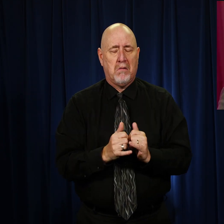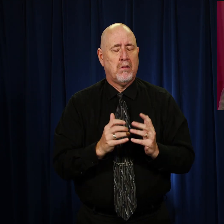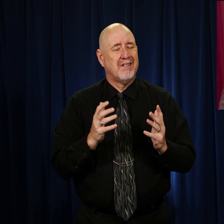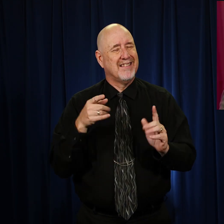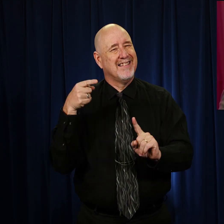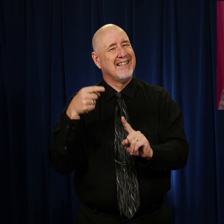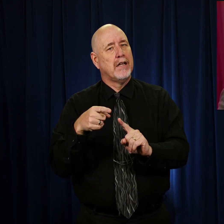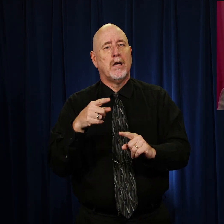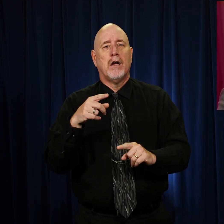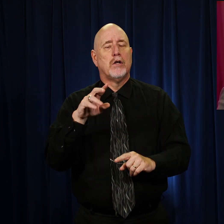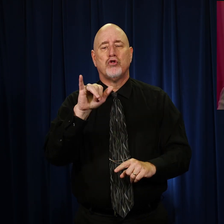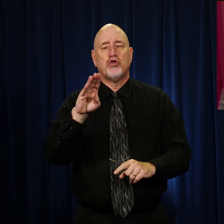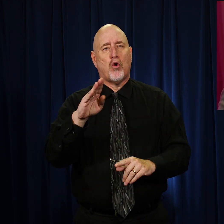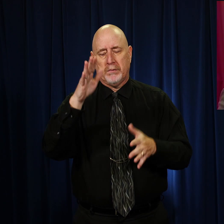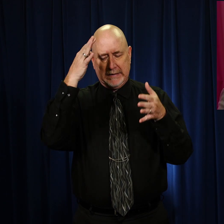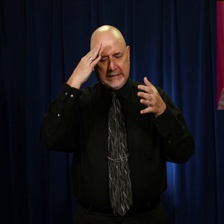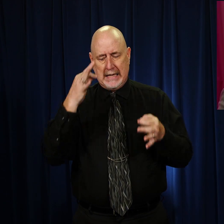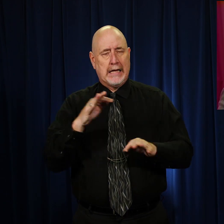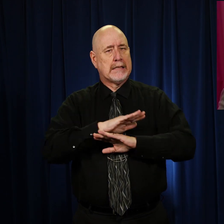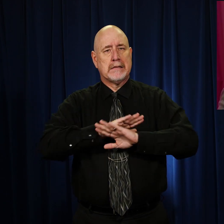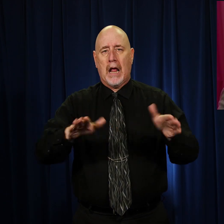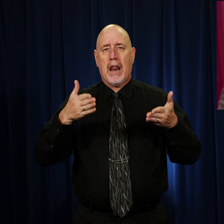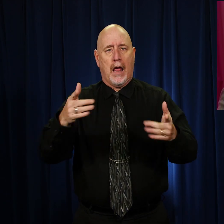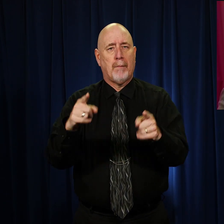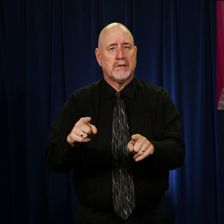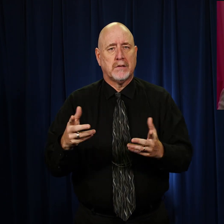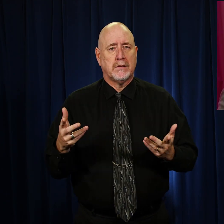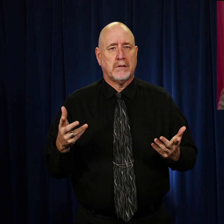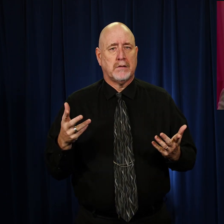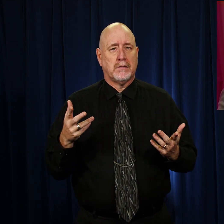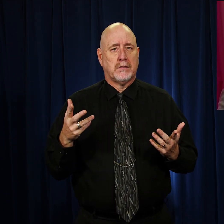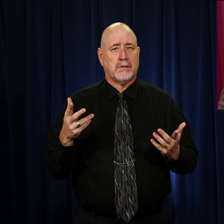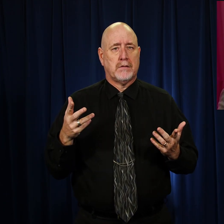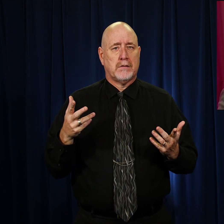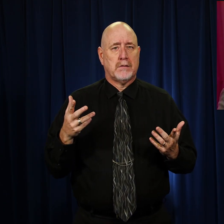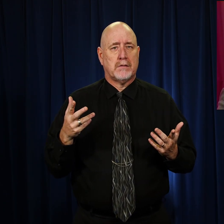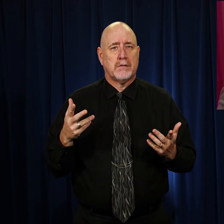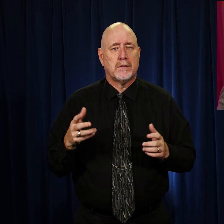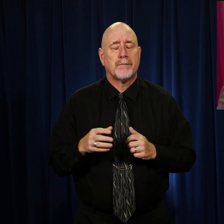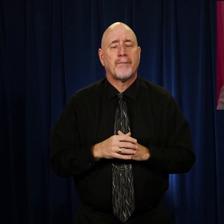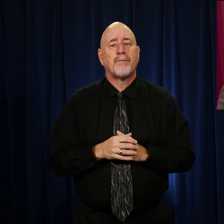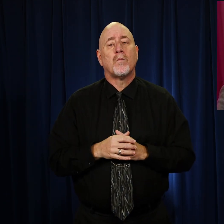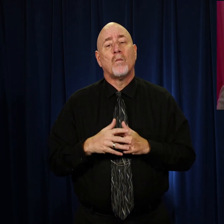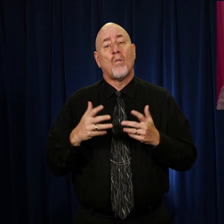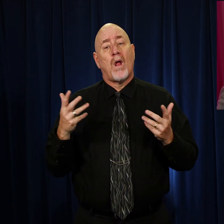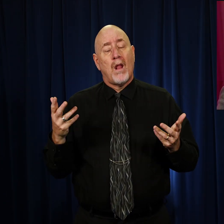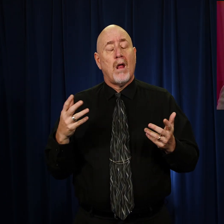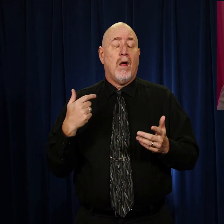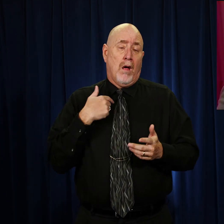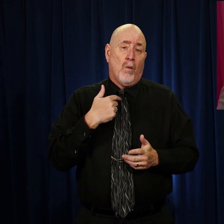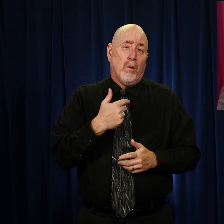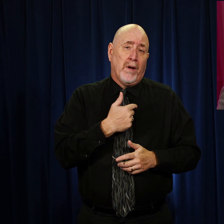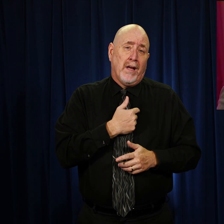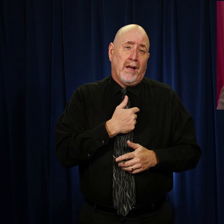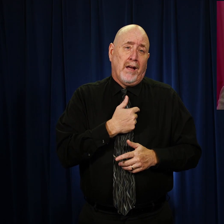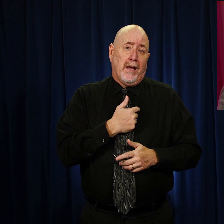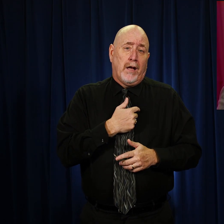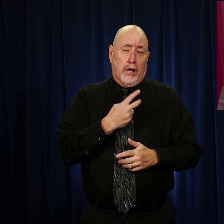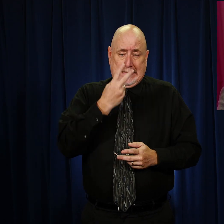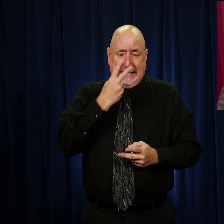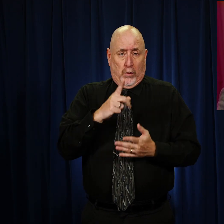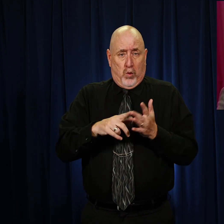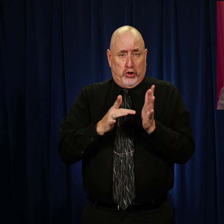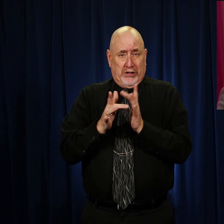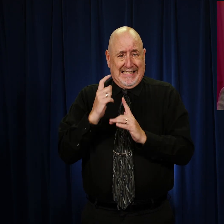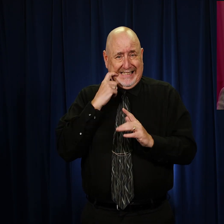that simply was not going to let this happen. Well, when we look at what